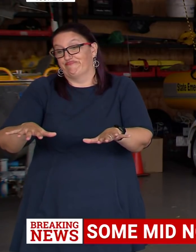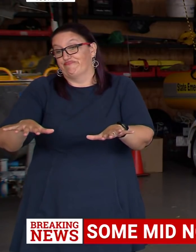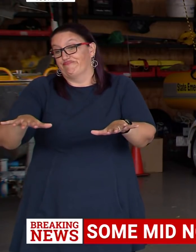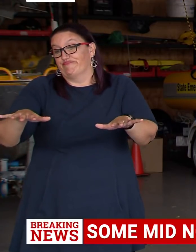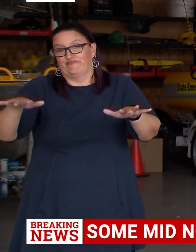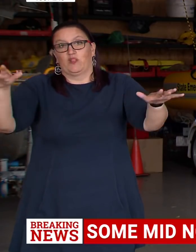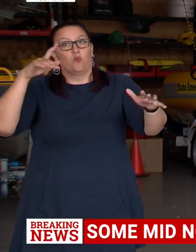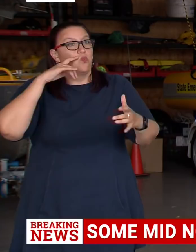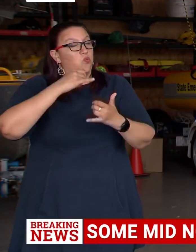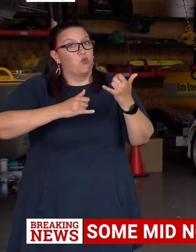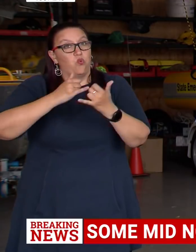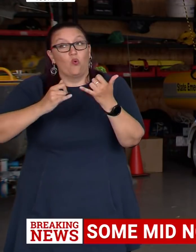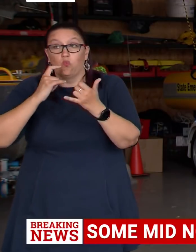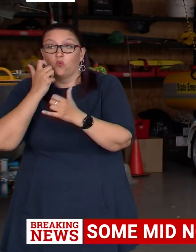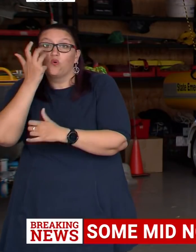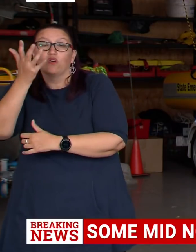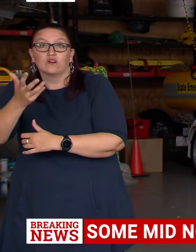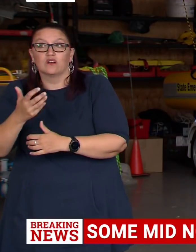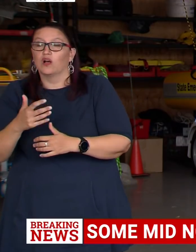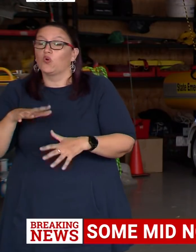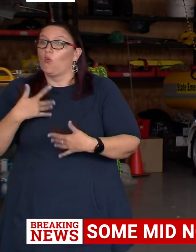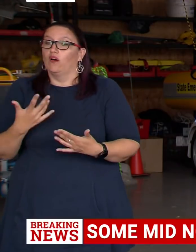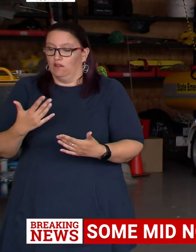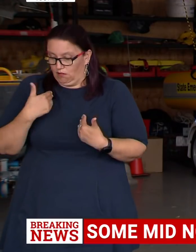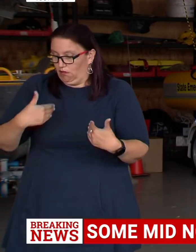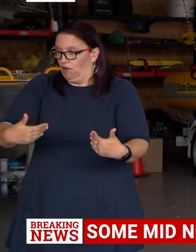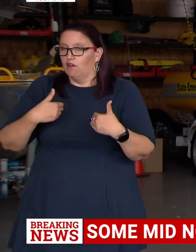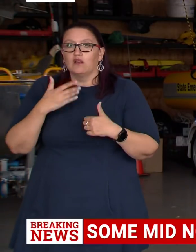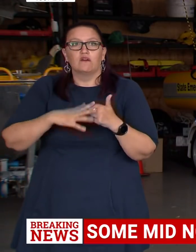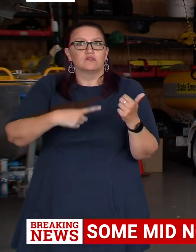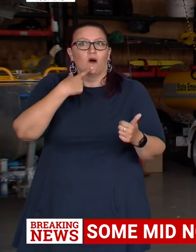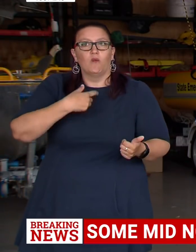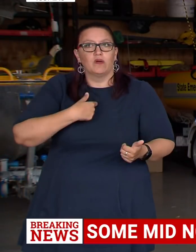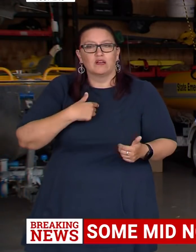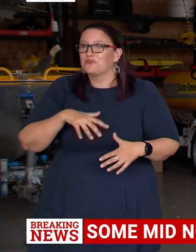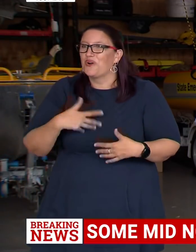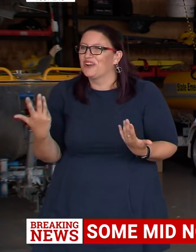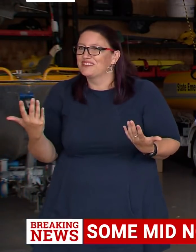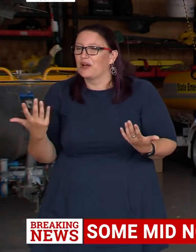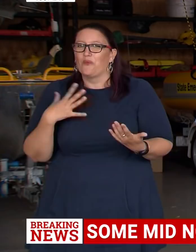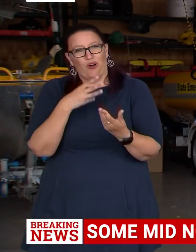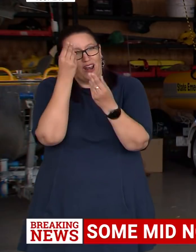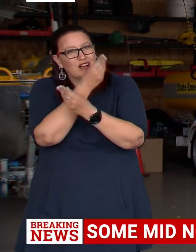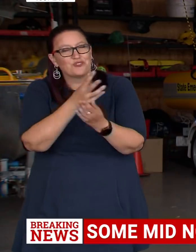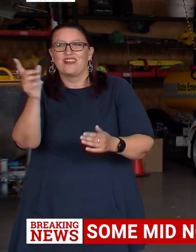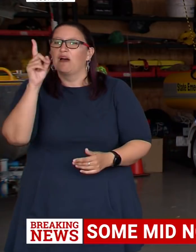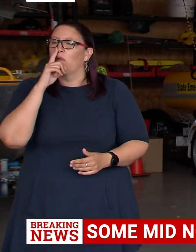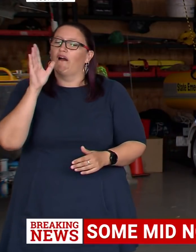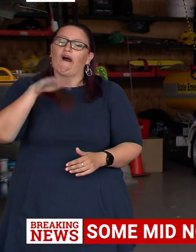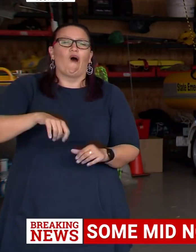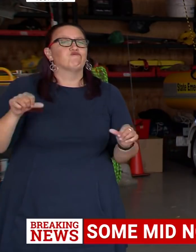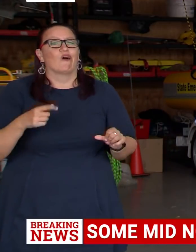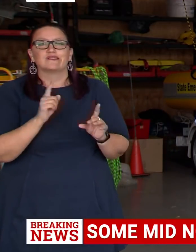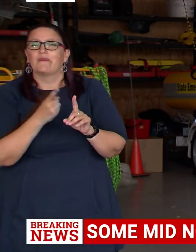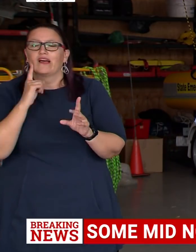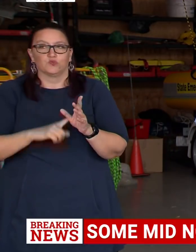next few days. We're just warning everybody now so they're not caught unawares. We're warning everybody now so that they don't assume it's something similar to